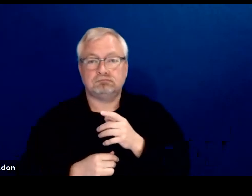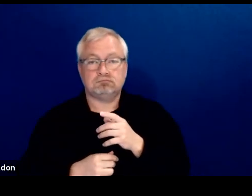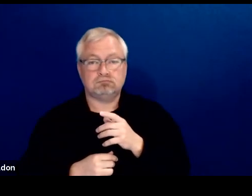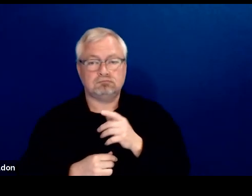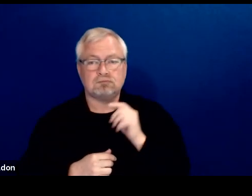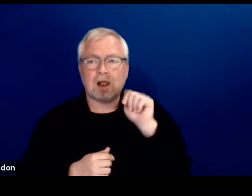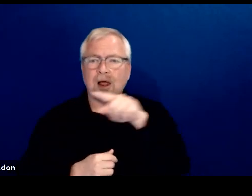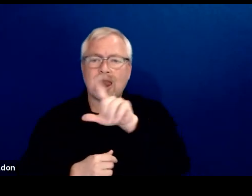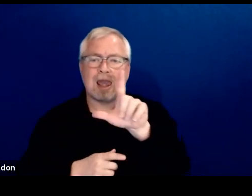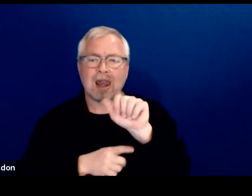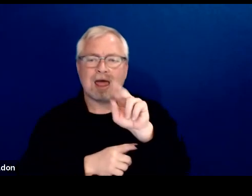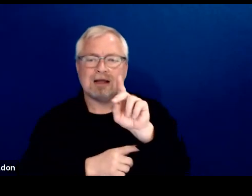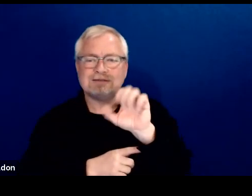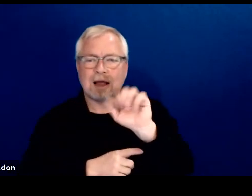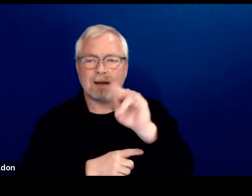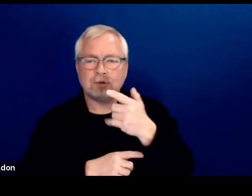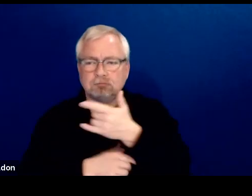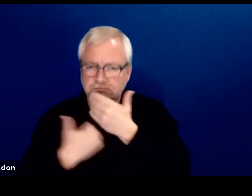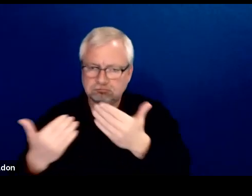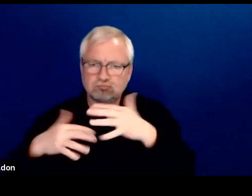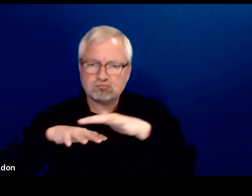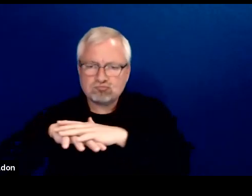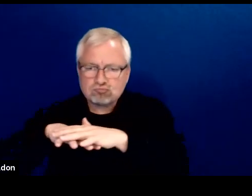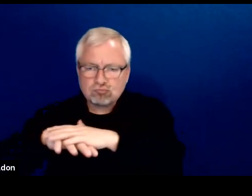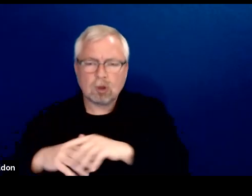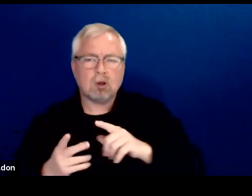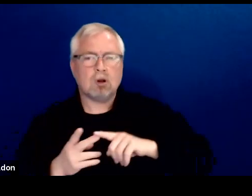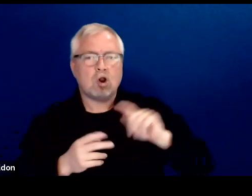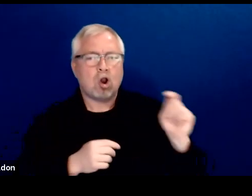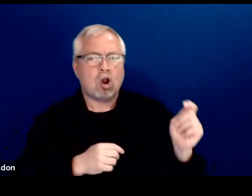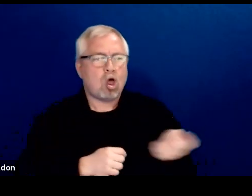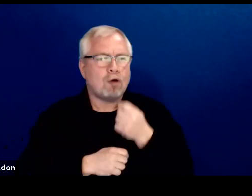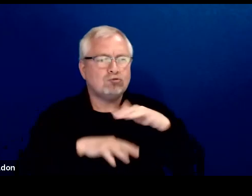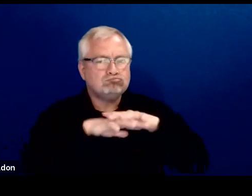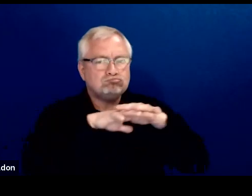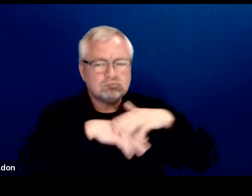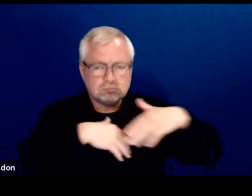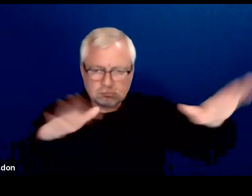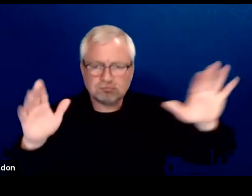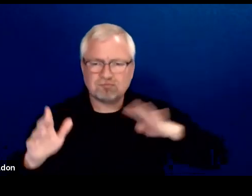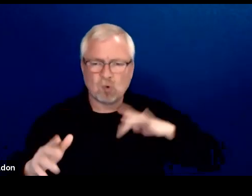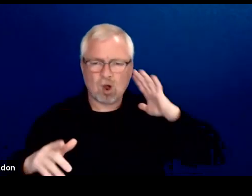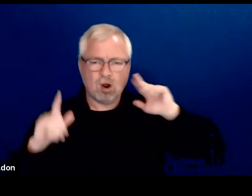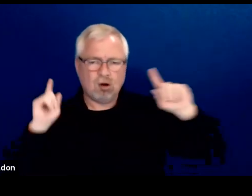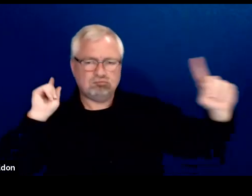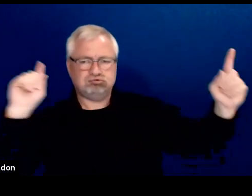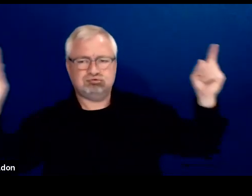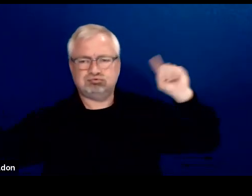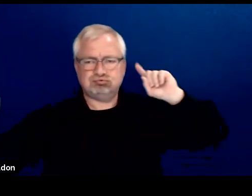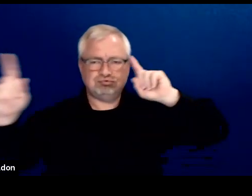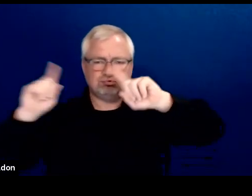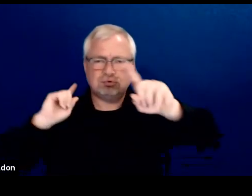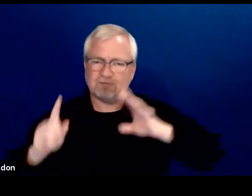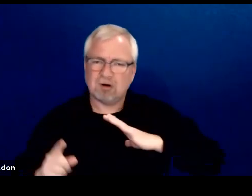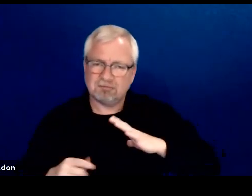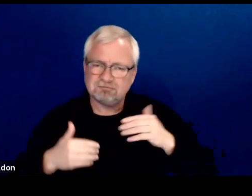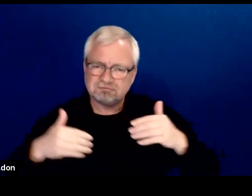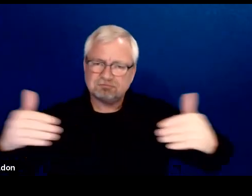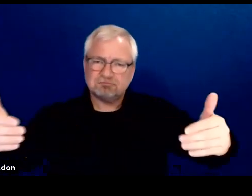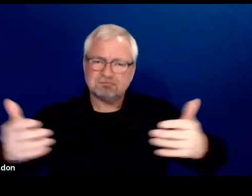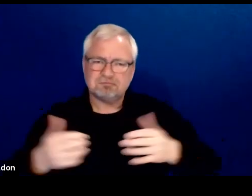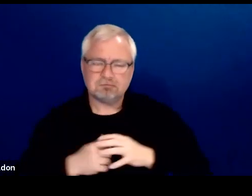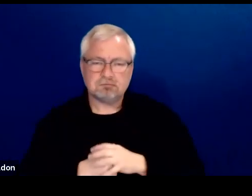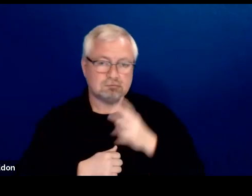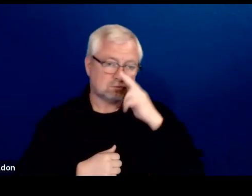with social distancing, some of those types of things. But this bottom part is about, the message today